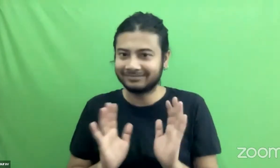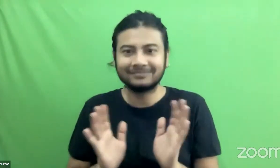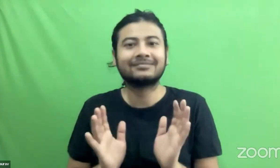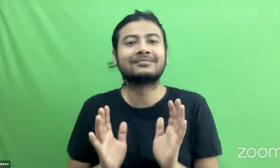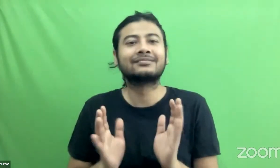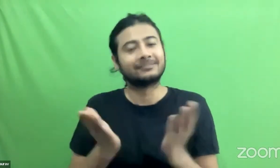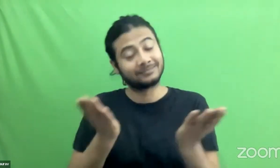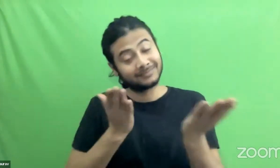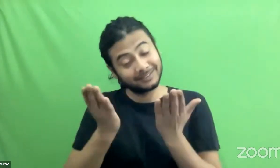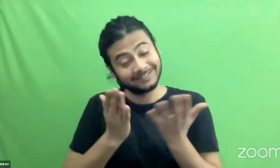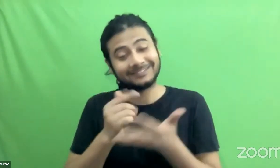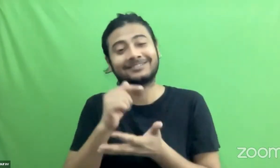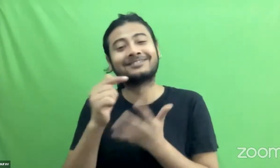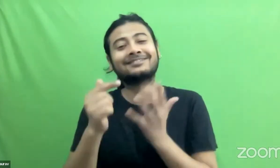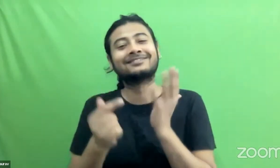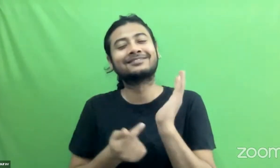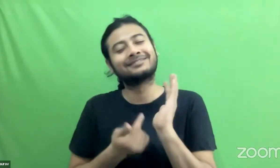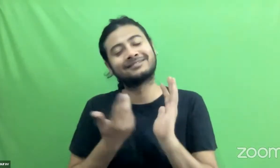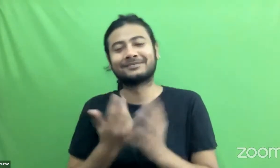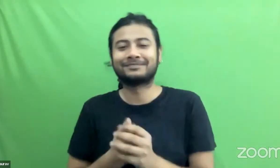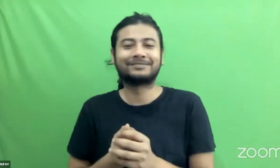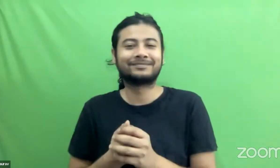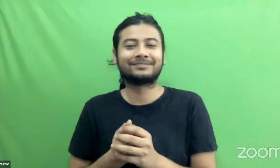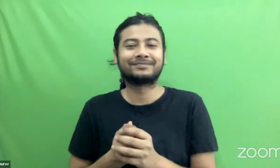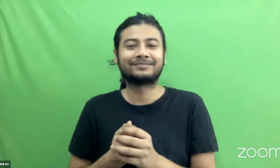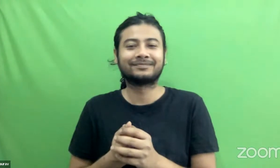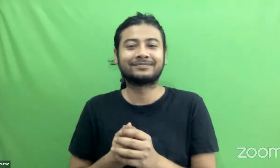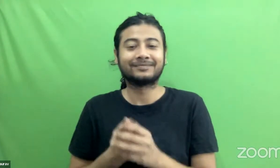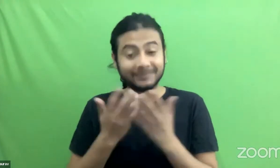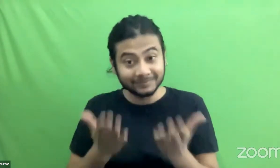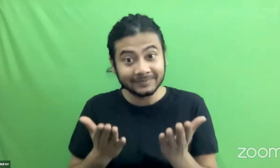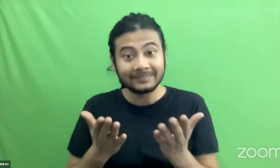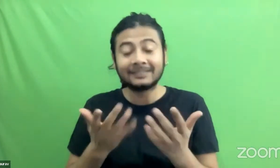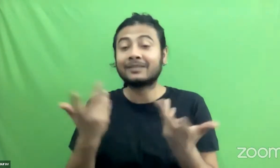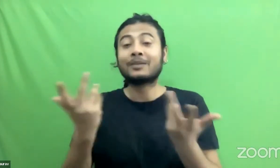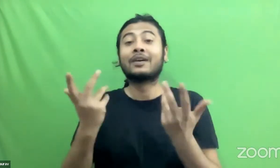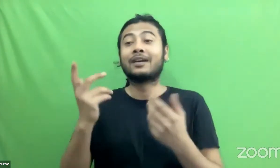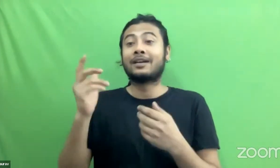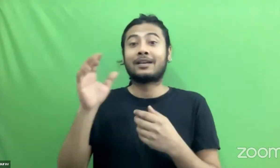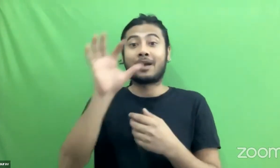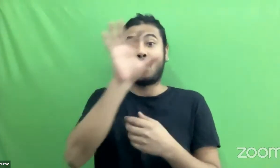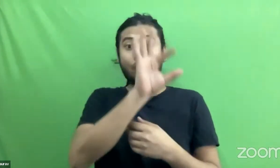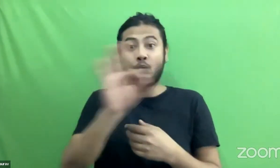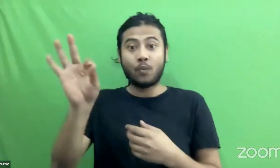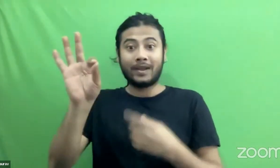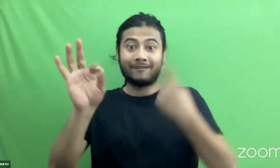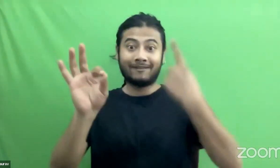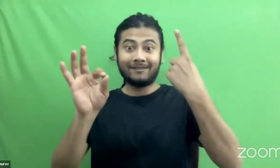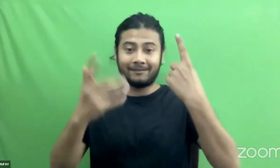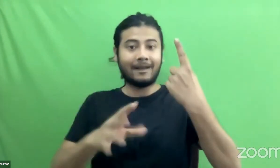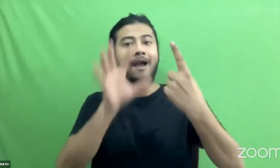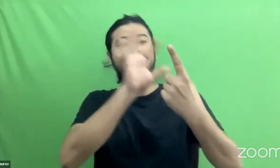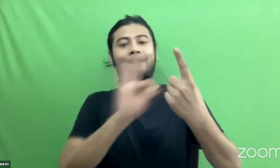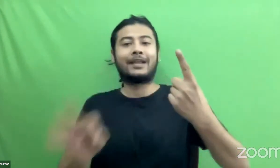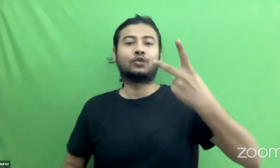week summary, and we can take questions. We have almost 14 minutes